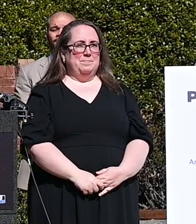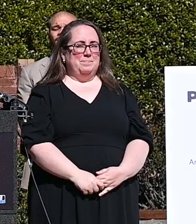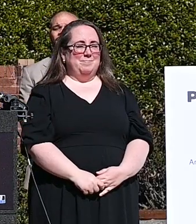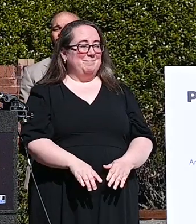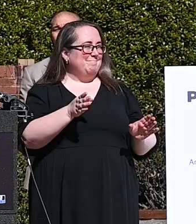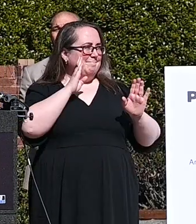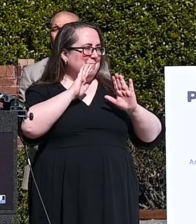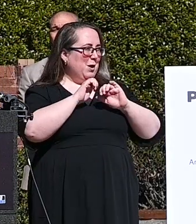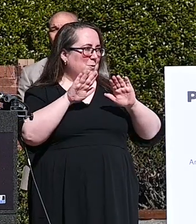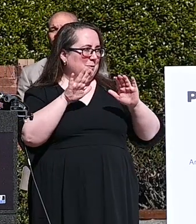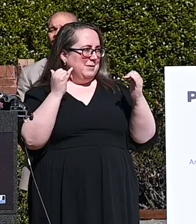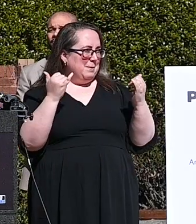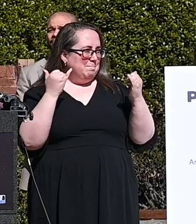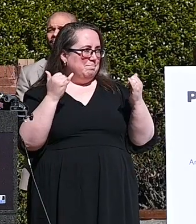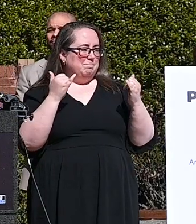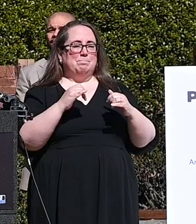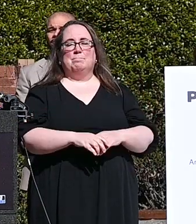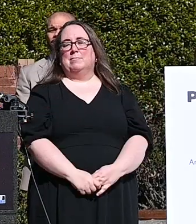How's everybody doing today?